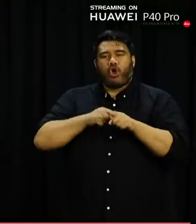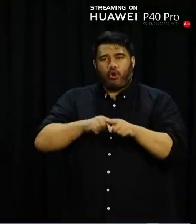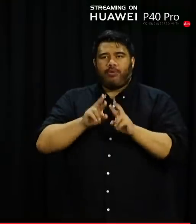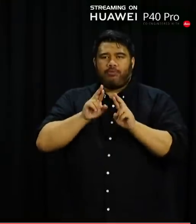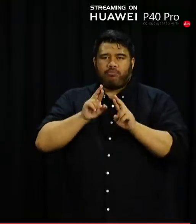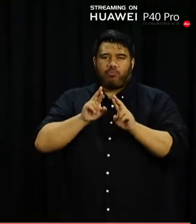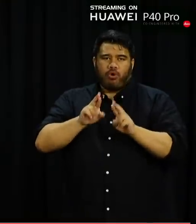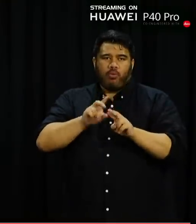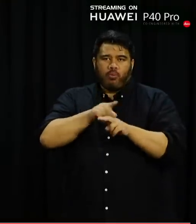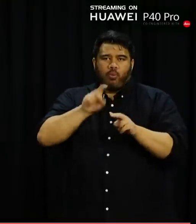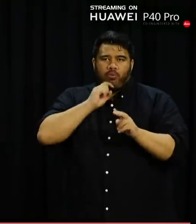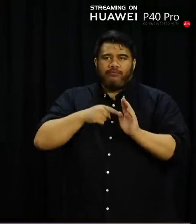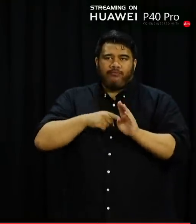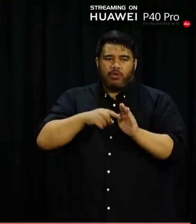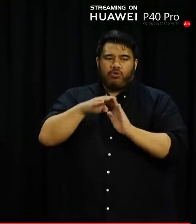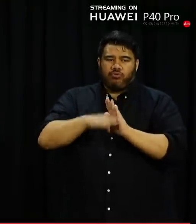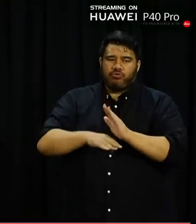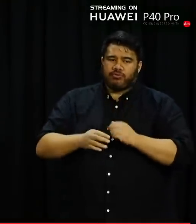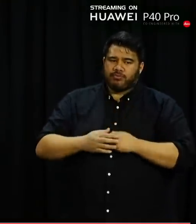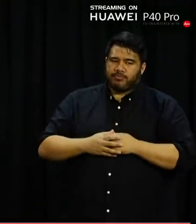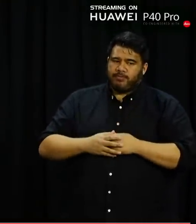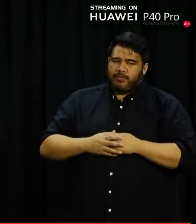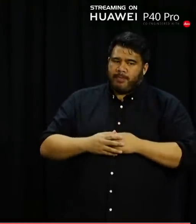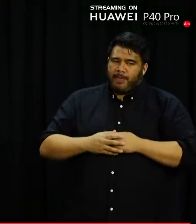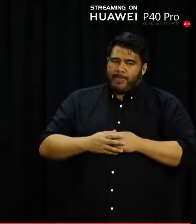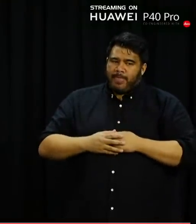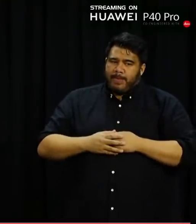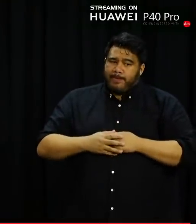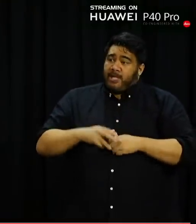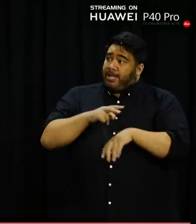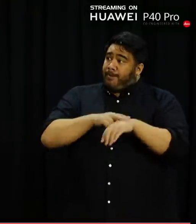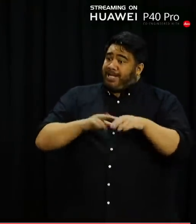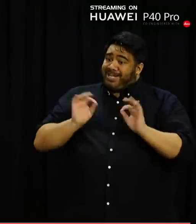to carry any armaments of any kind? No, absolutely not. Yeah.